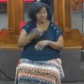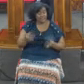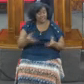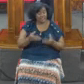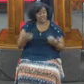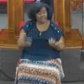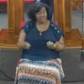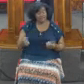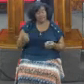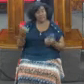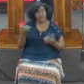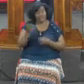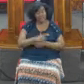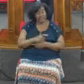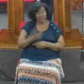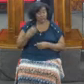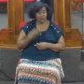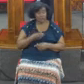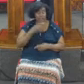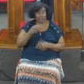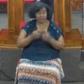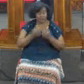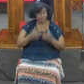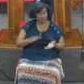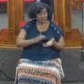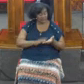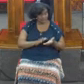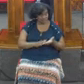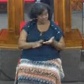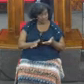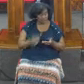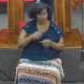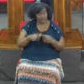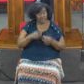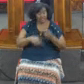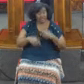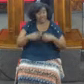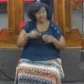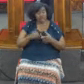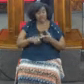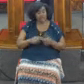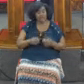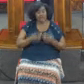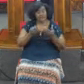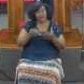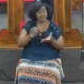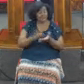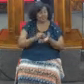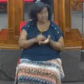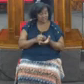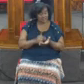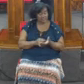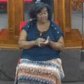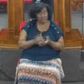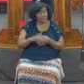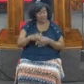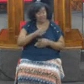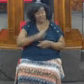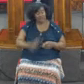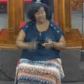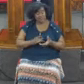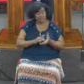as individuals, we are without excuse when it comes to spreading the gospel of the Lord